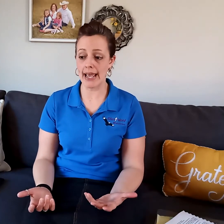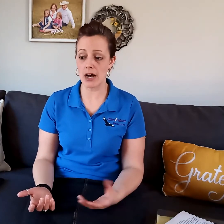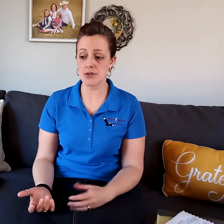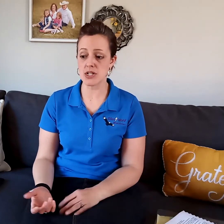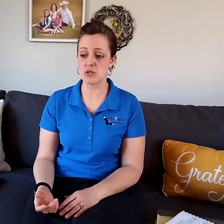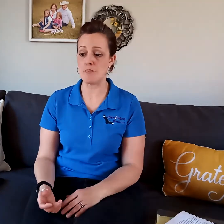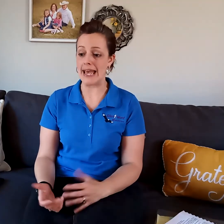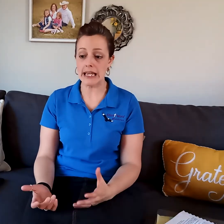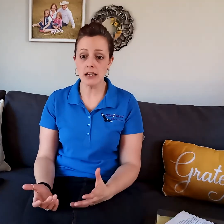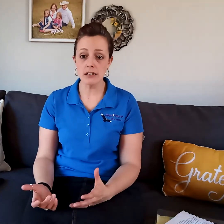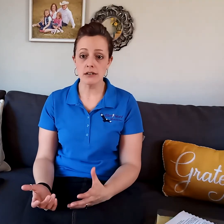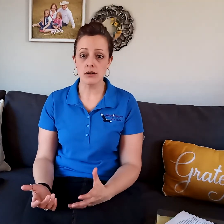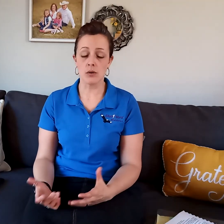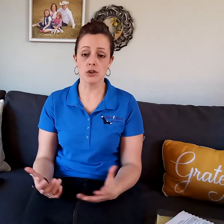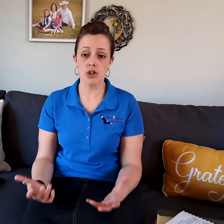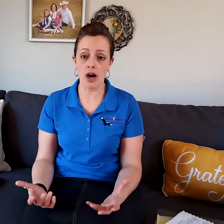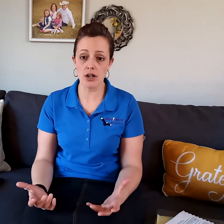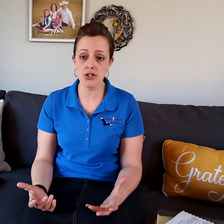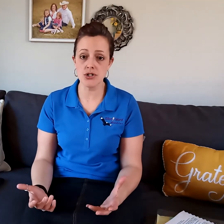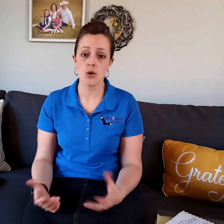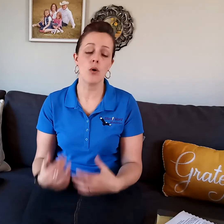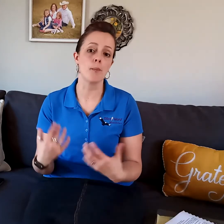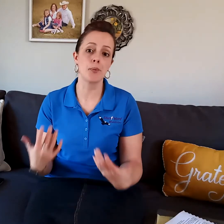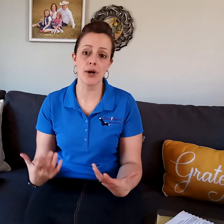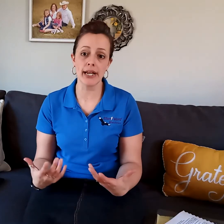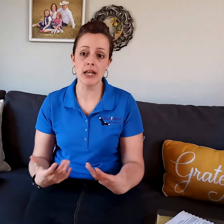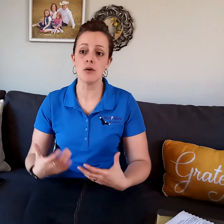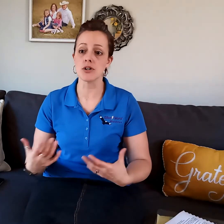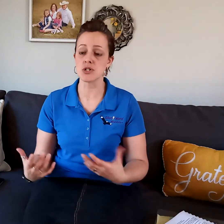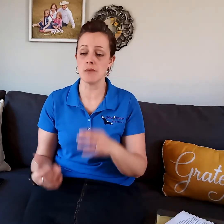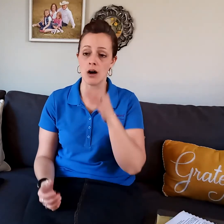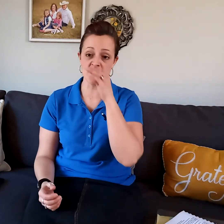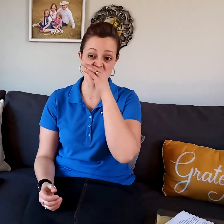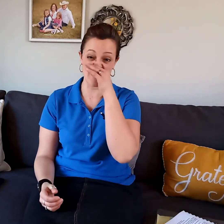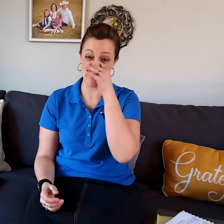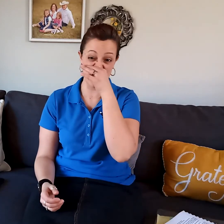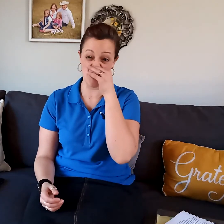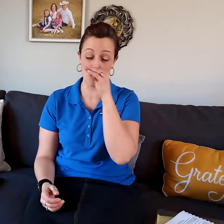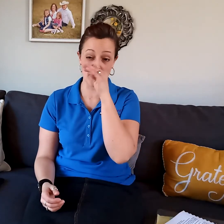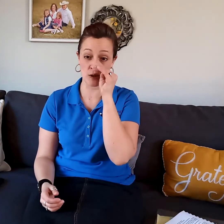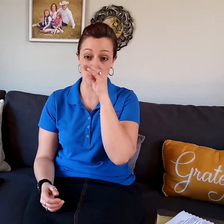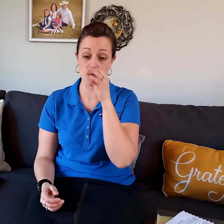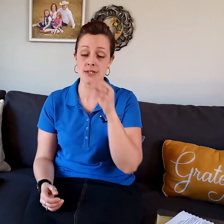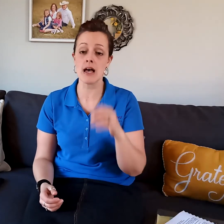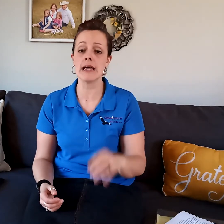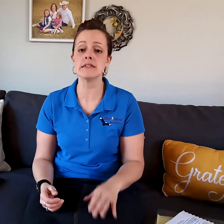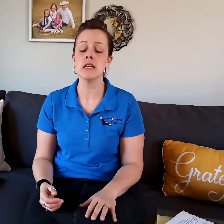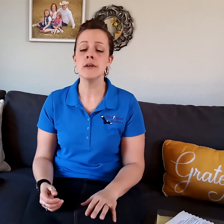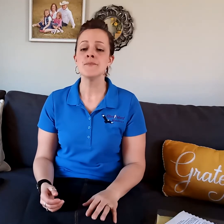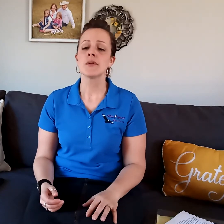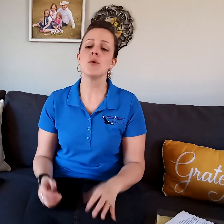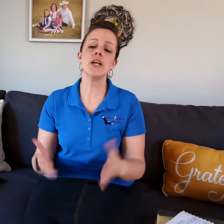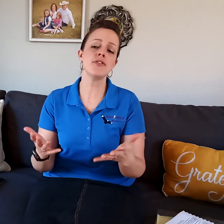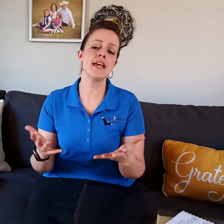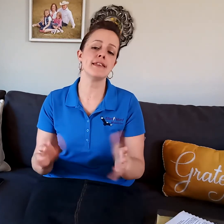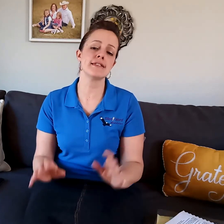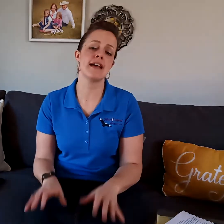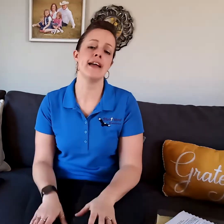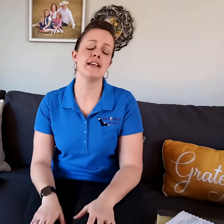house is big or large or pretty or small. So if you want to learn those signs, what do you think the sign is for